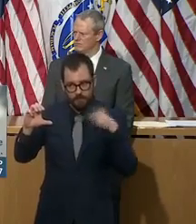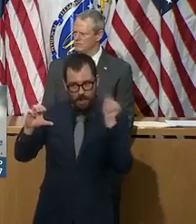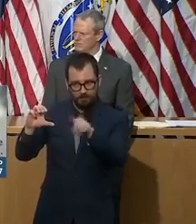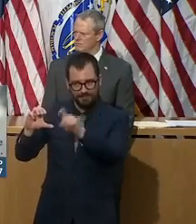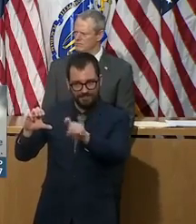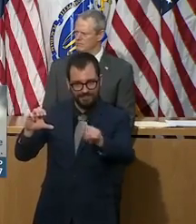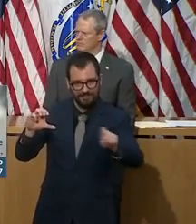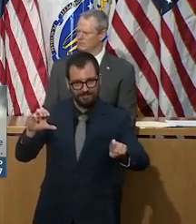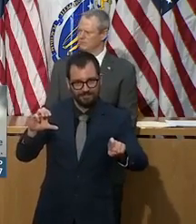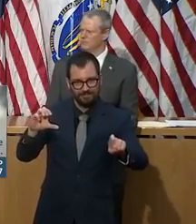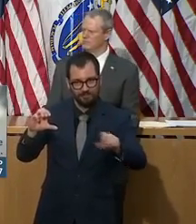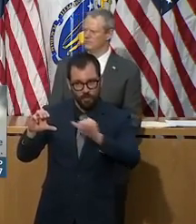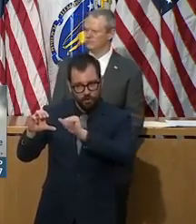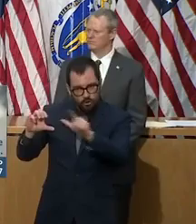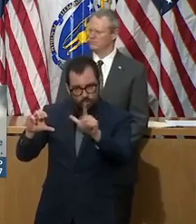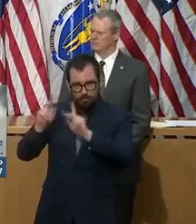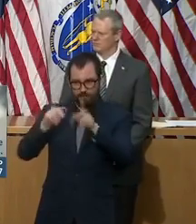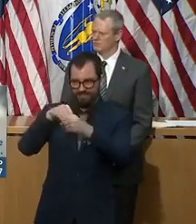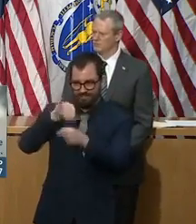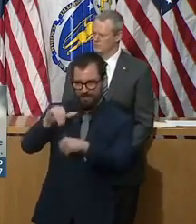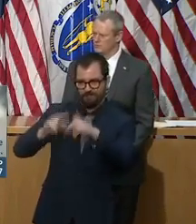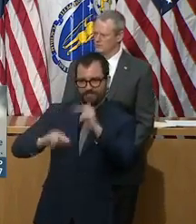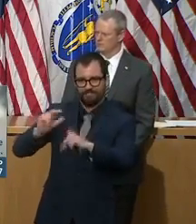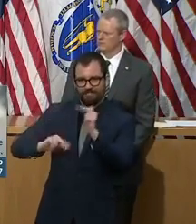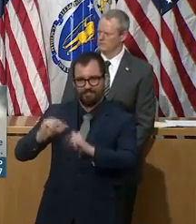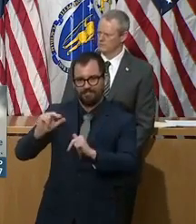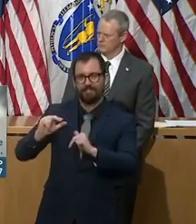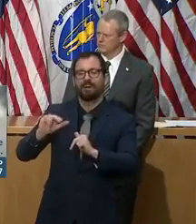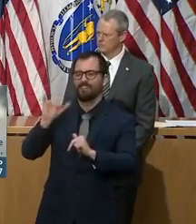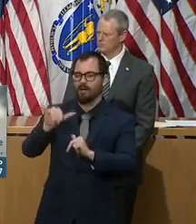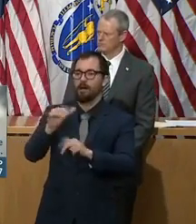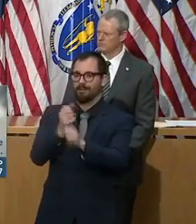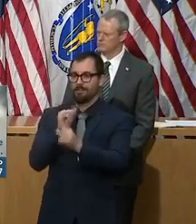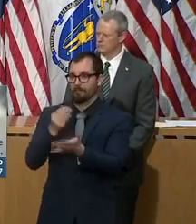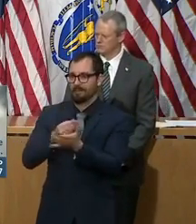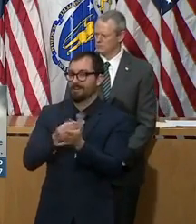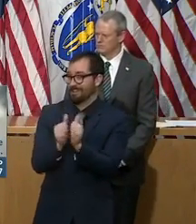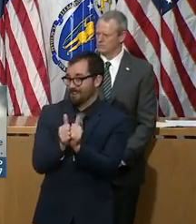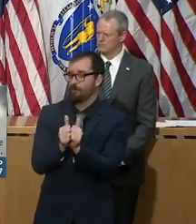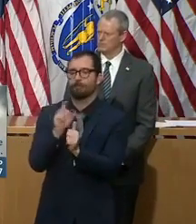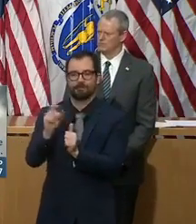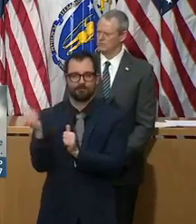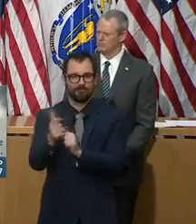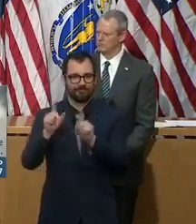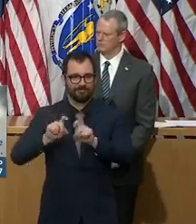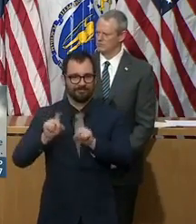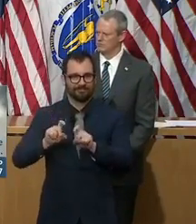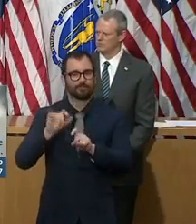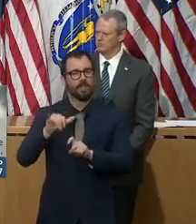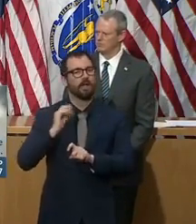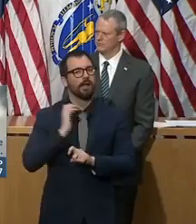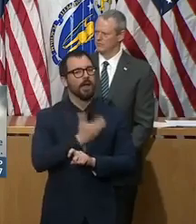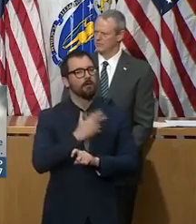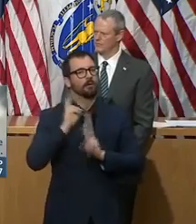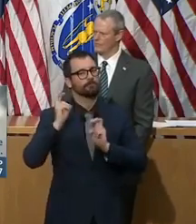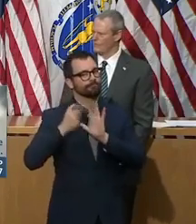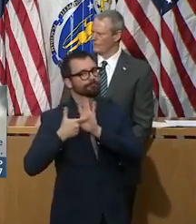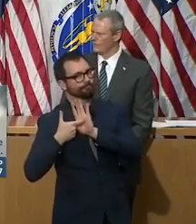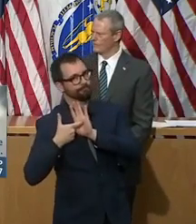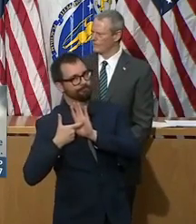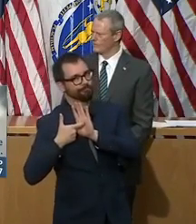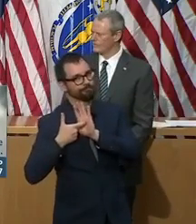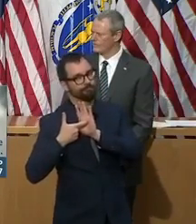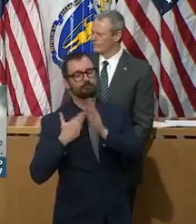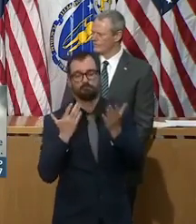the $130 million that we put out the other day, that in order to be eligible for those funds, you have to have everybody